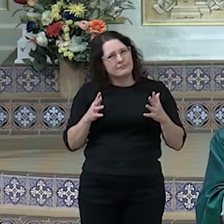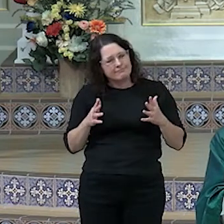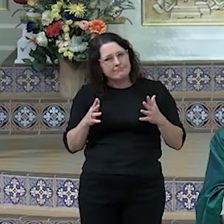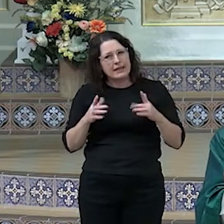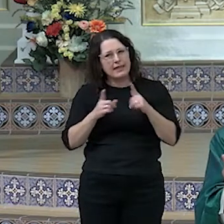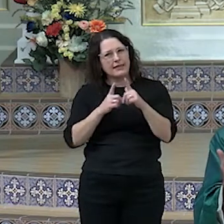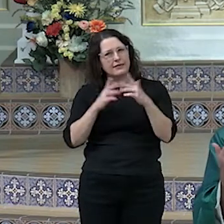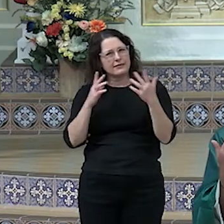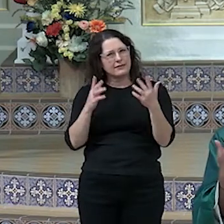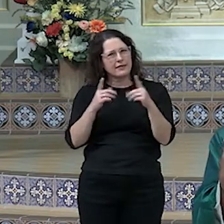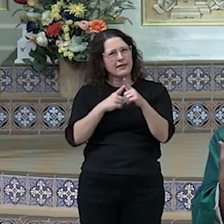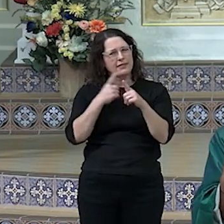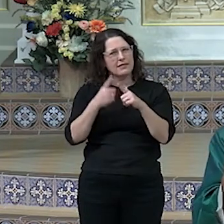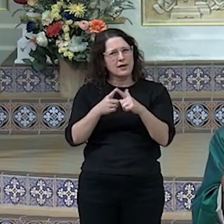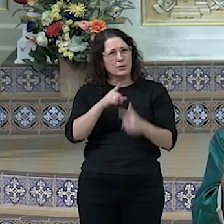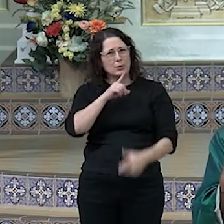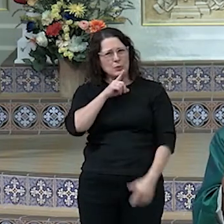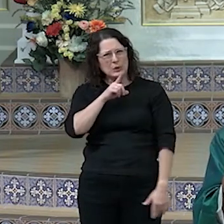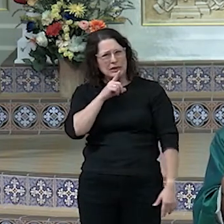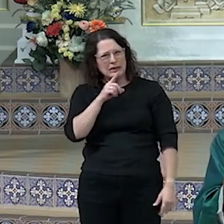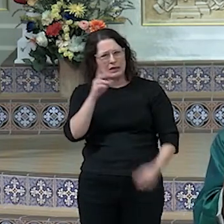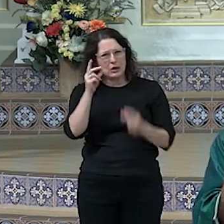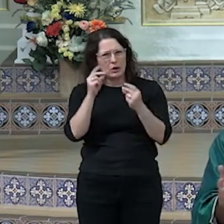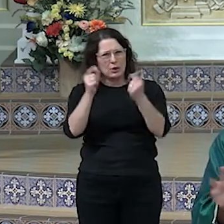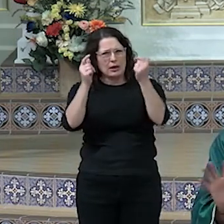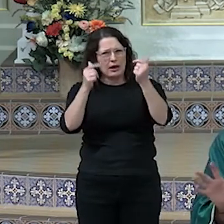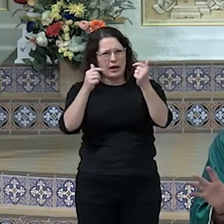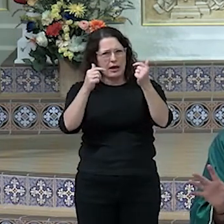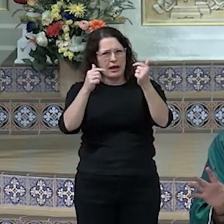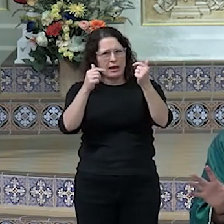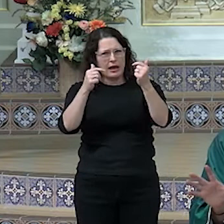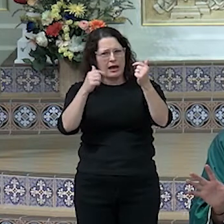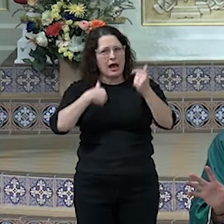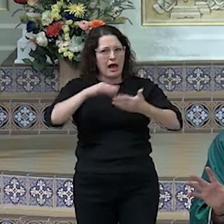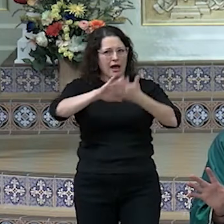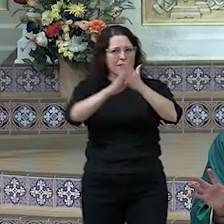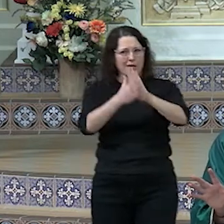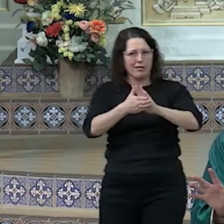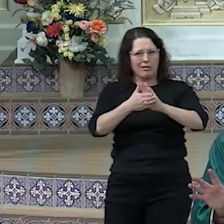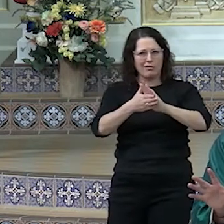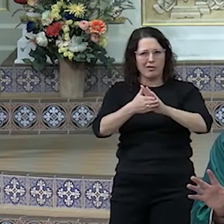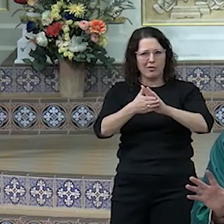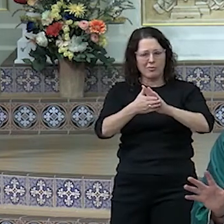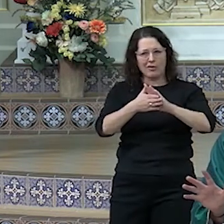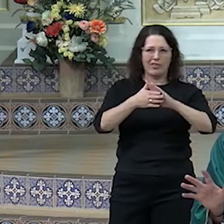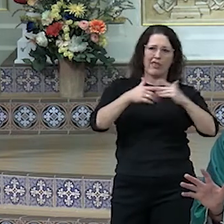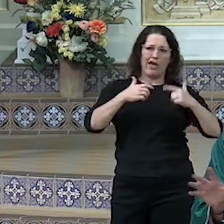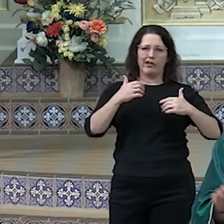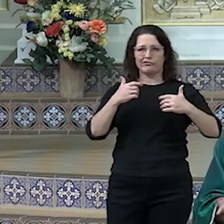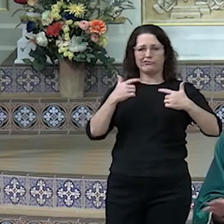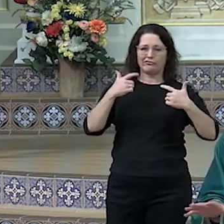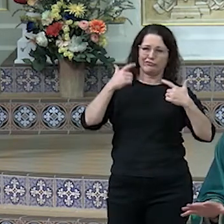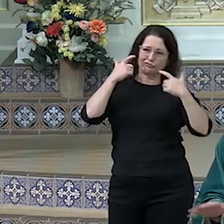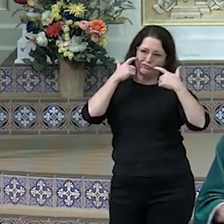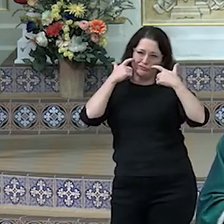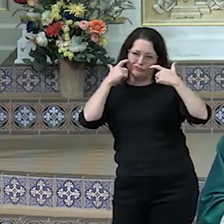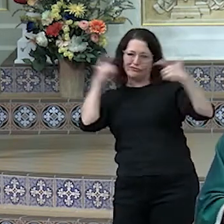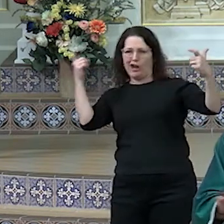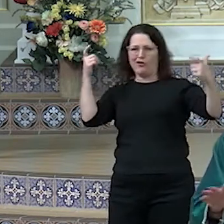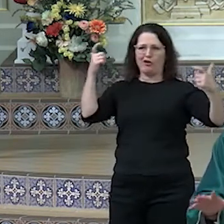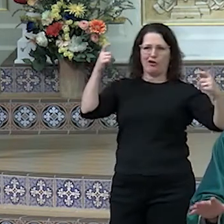then really quickly I become that person that nobody wants to be around, right? If it